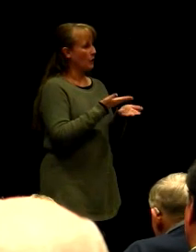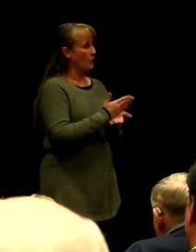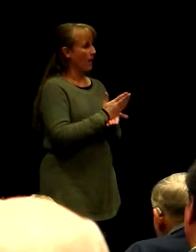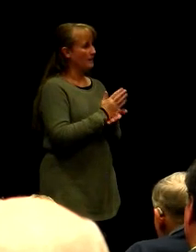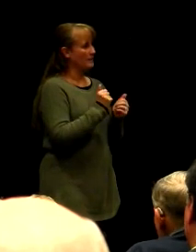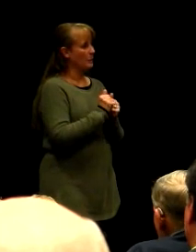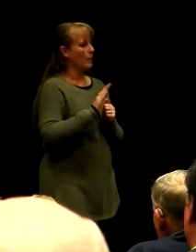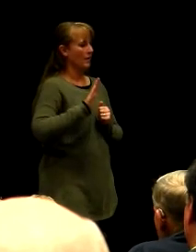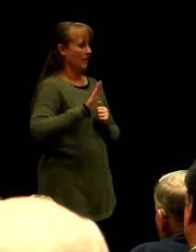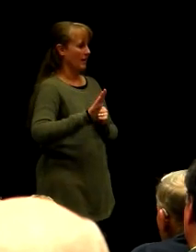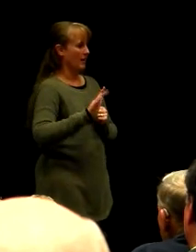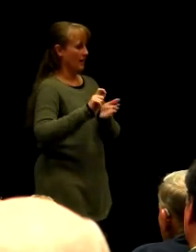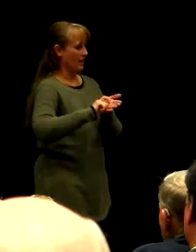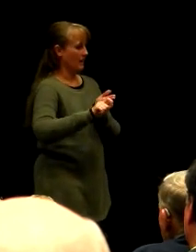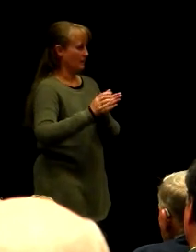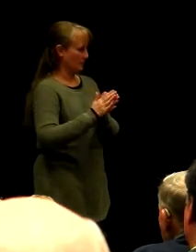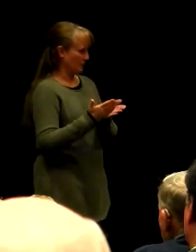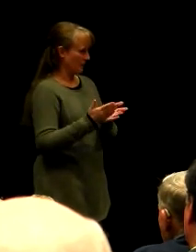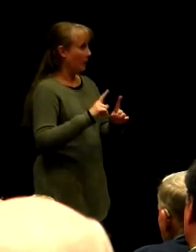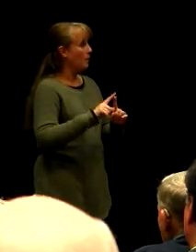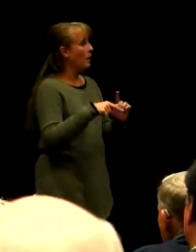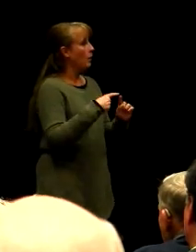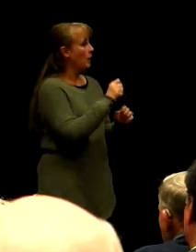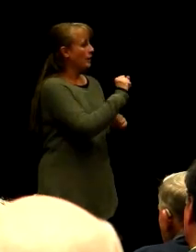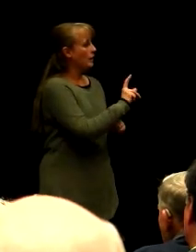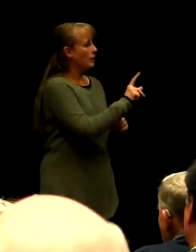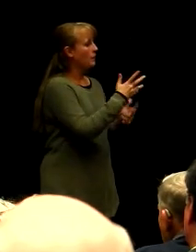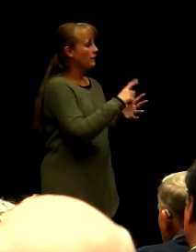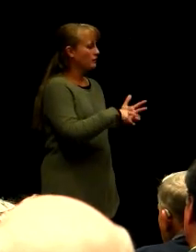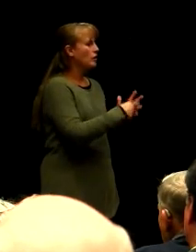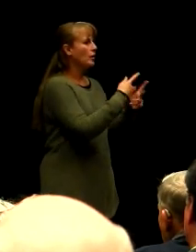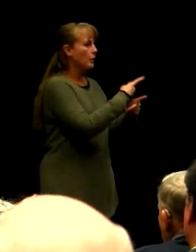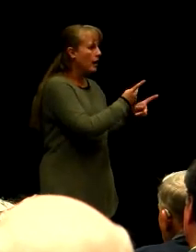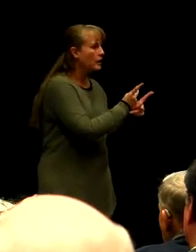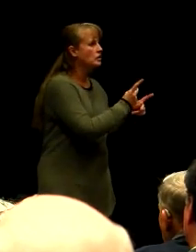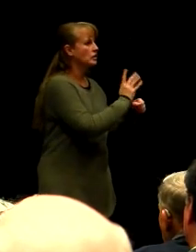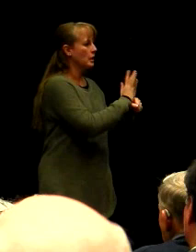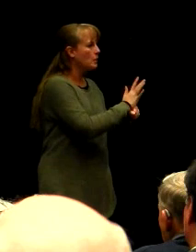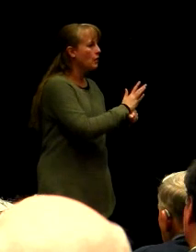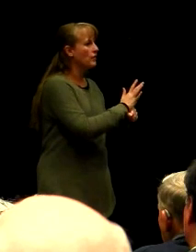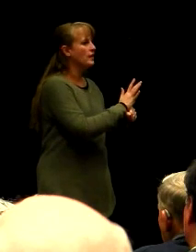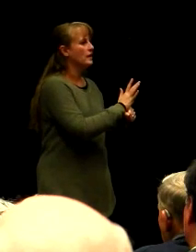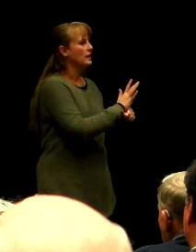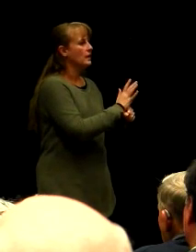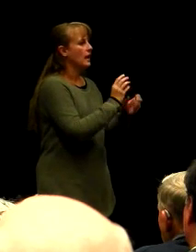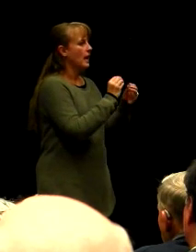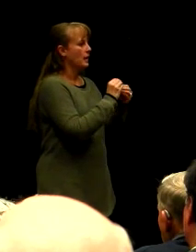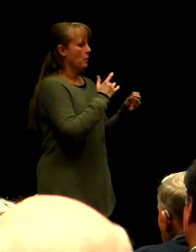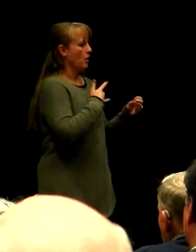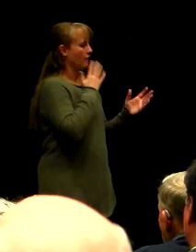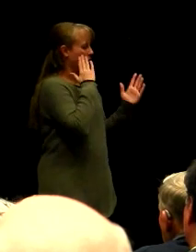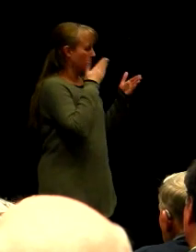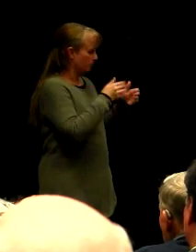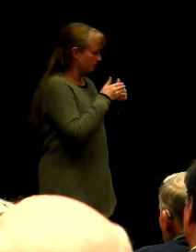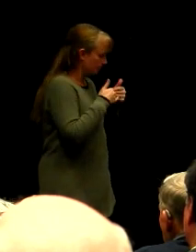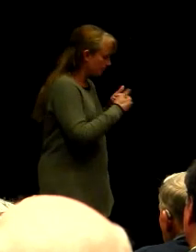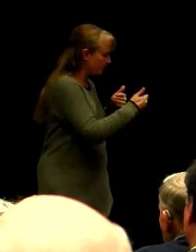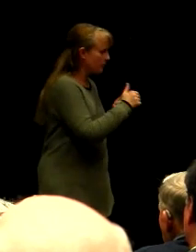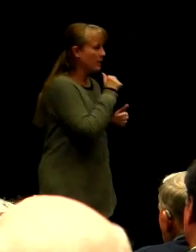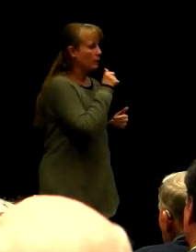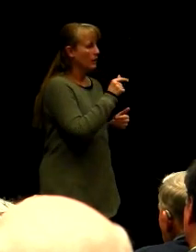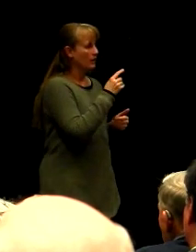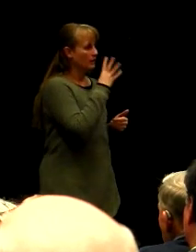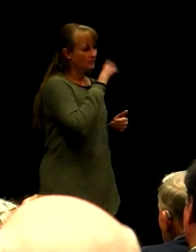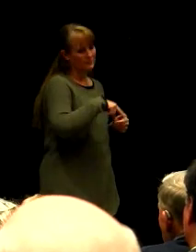Clark's manuscript. But once Kubrick went into production and kind of had found his way with the story, he didn't